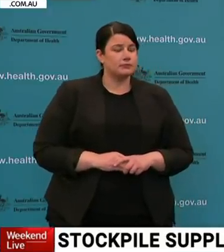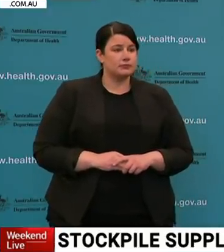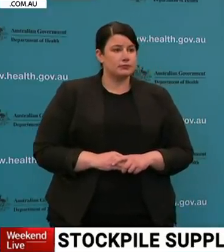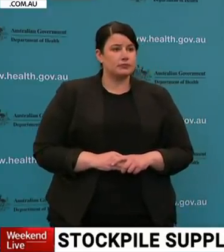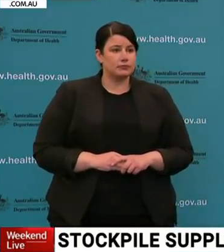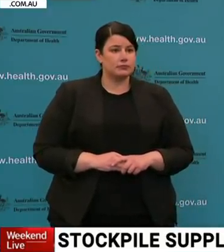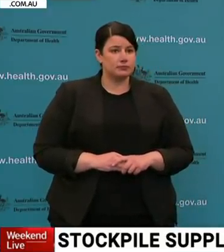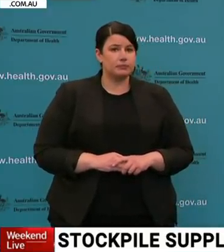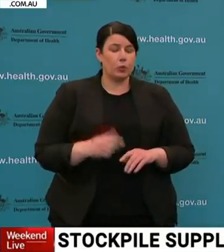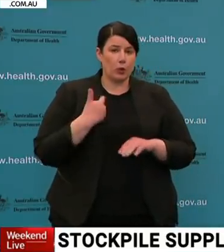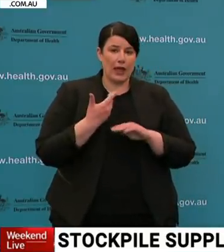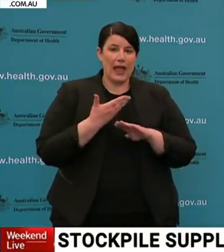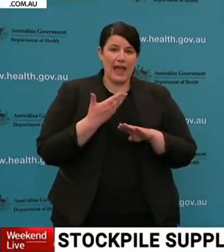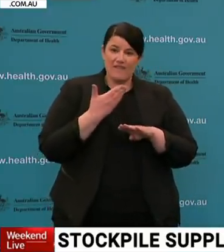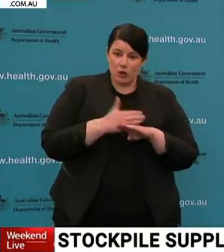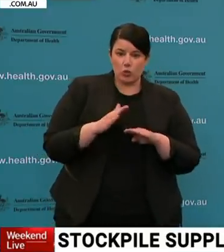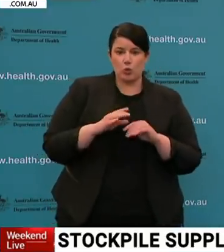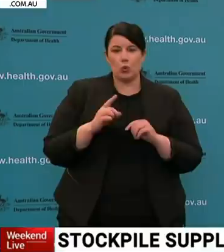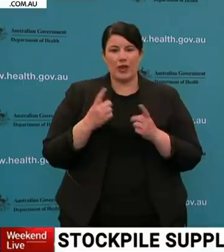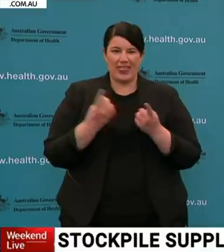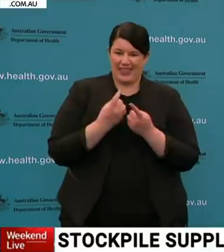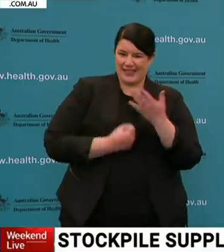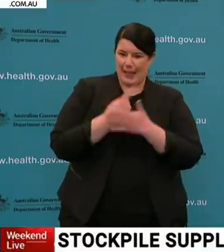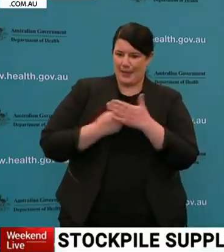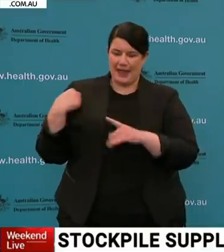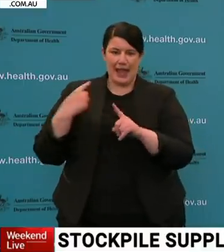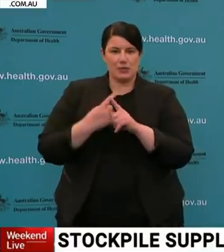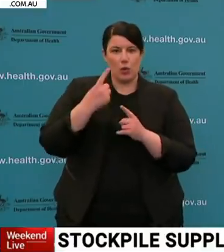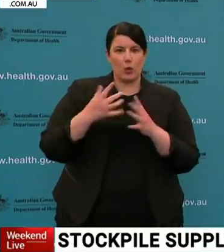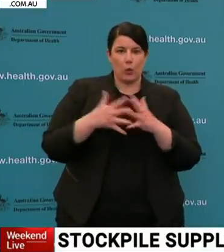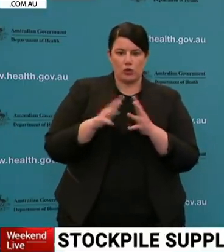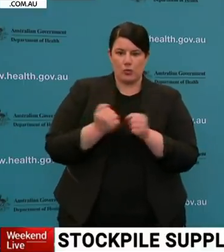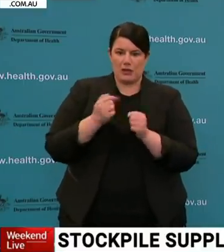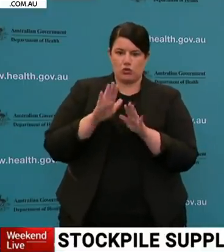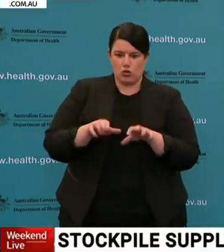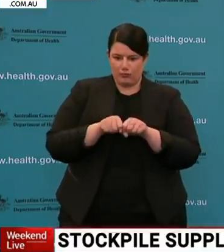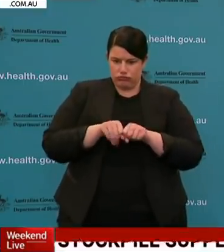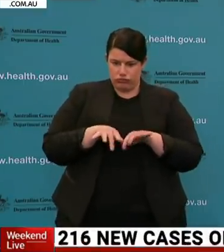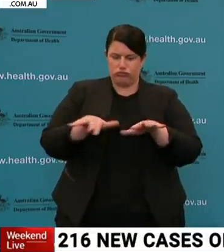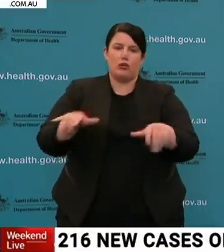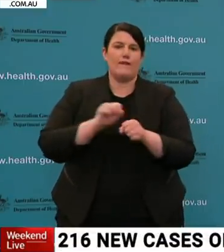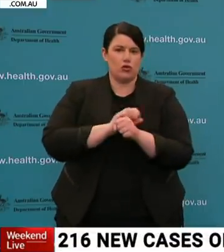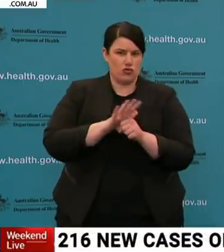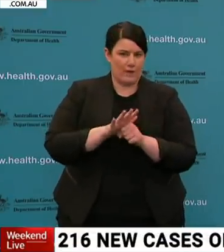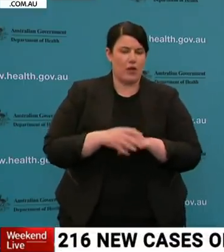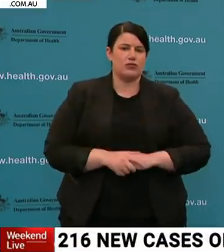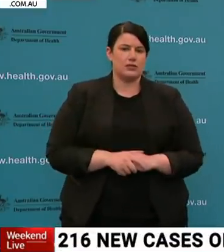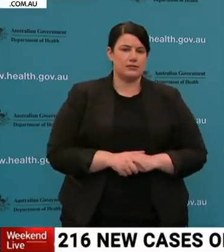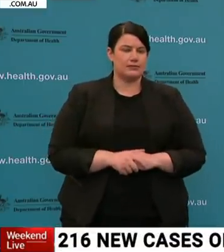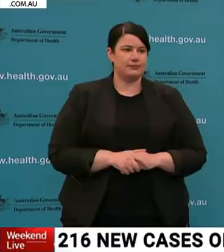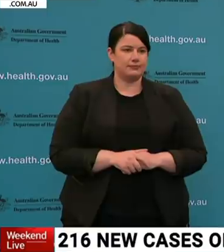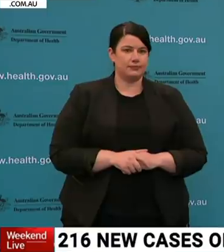measures in the past week that we know are very effective in reducing the numbers of coronavirus disease. So that's the first thing to say.